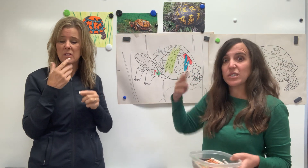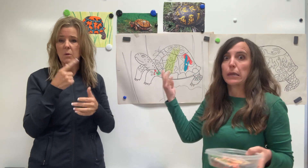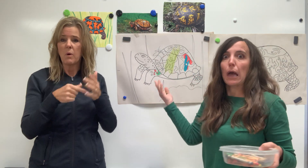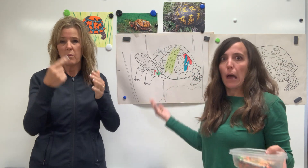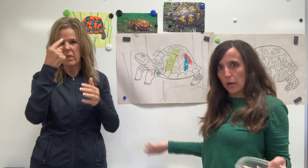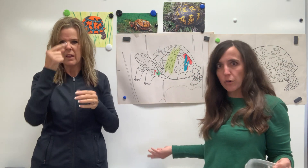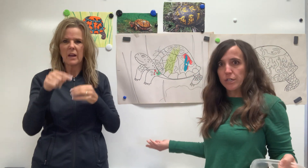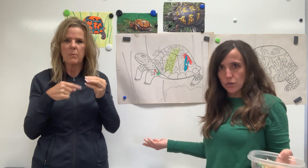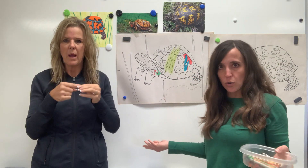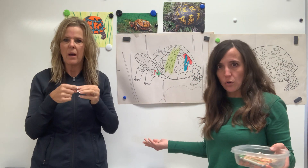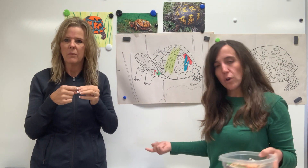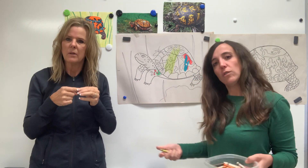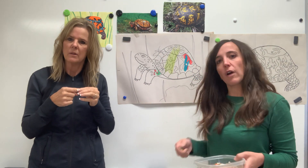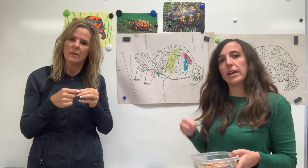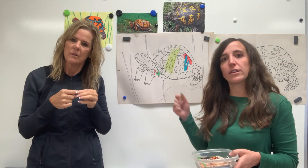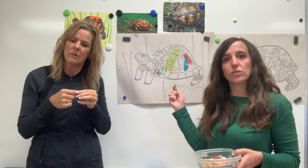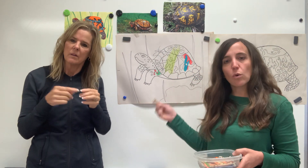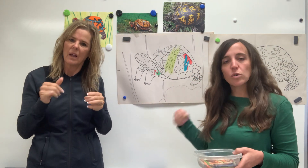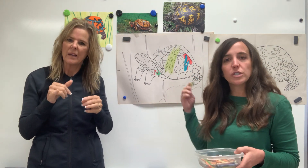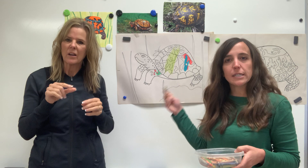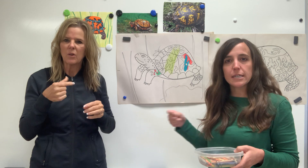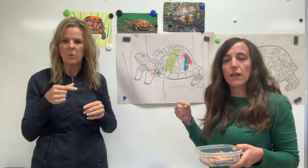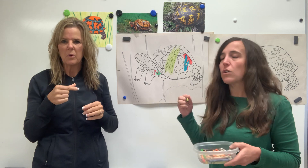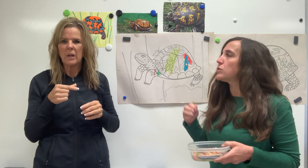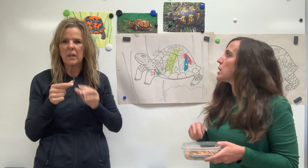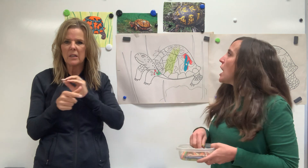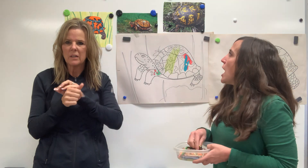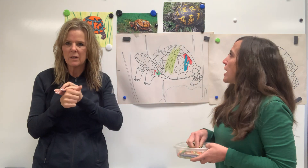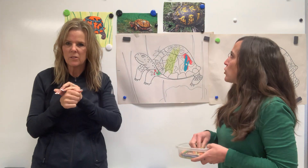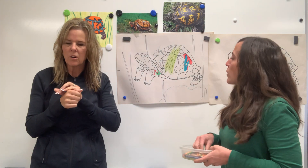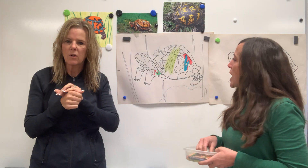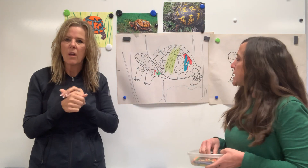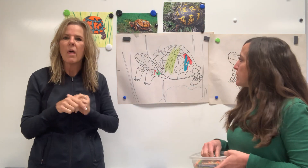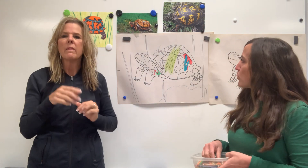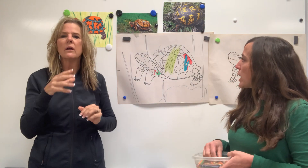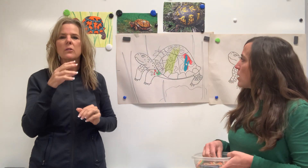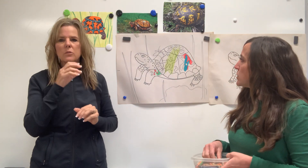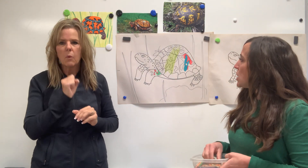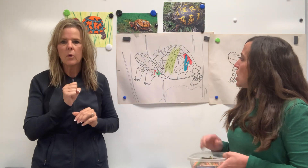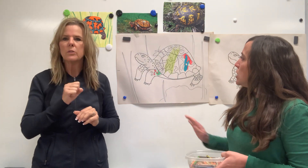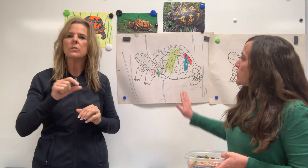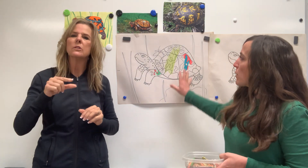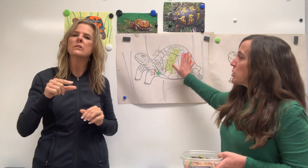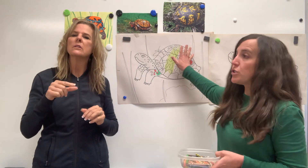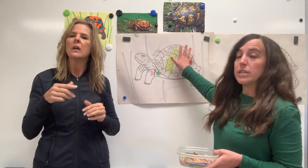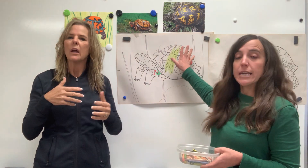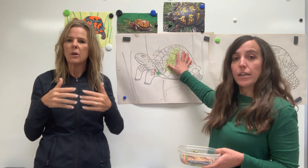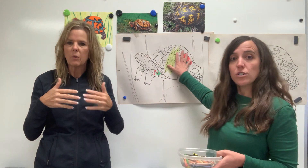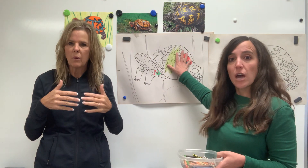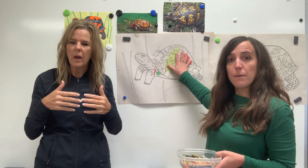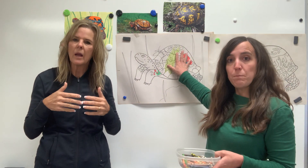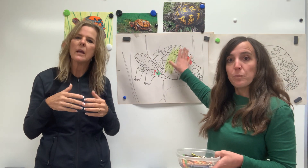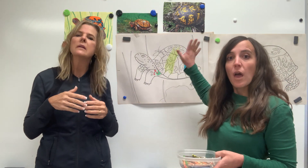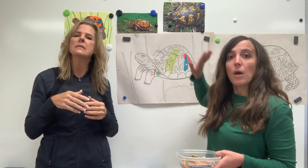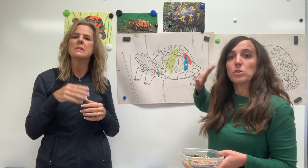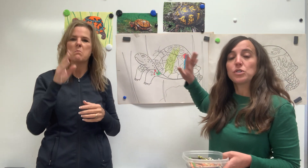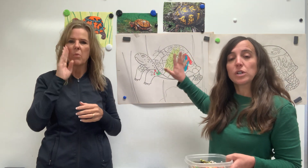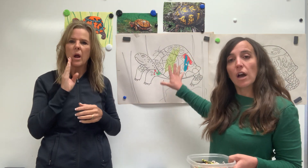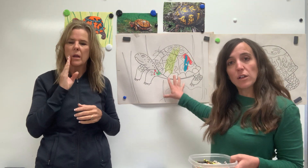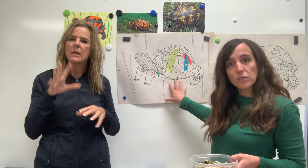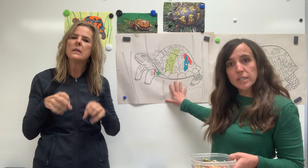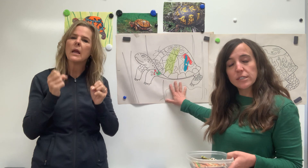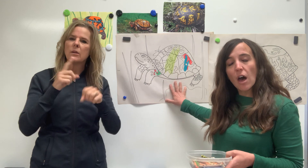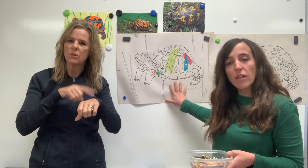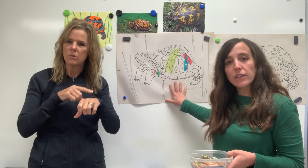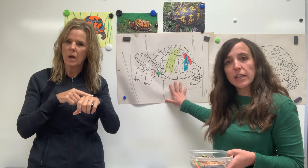think of as like a green turtle, right? There's oranges and yellows and grays and browns. So I want you to take your time. I want